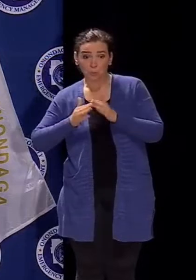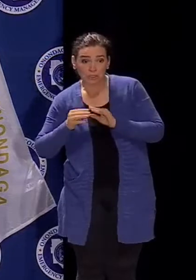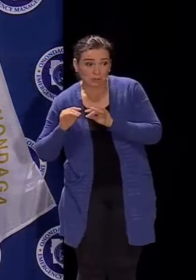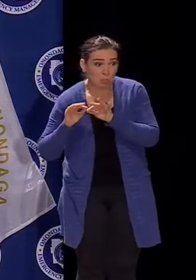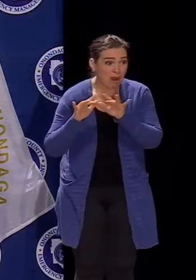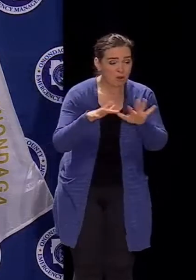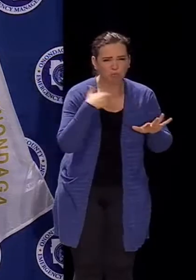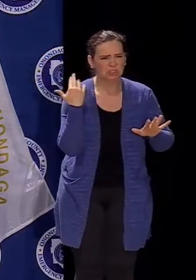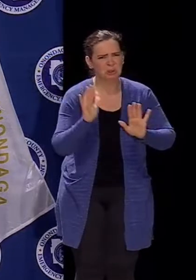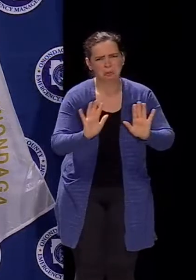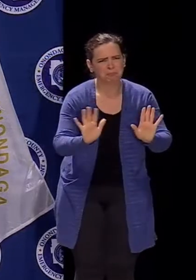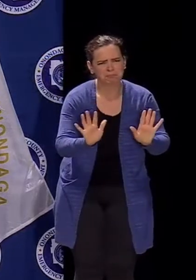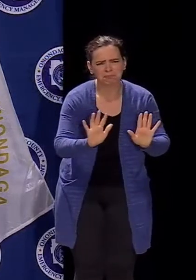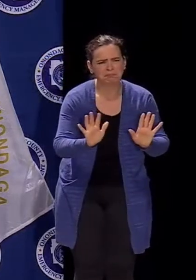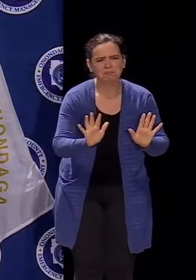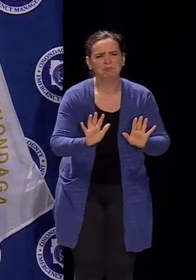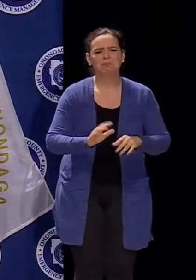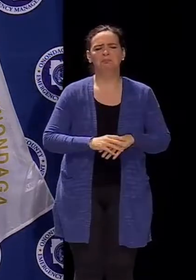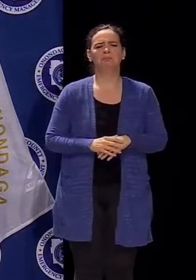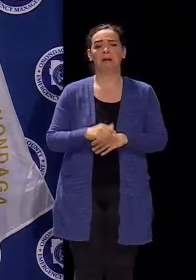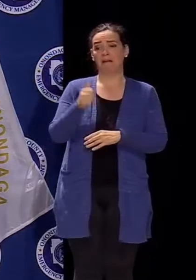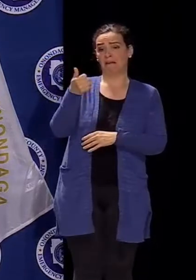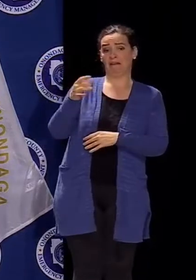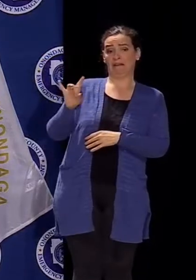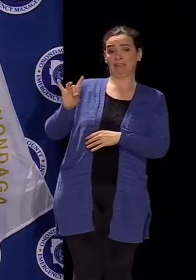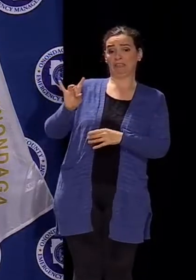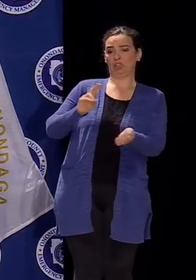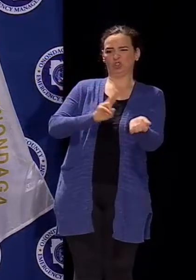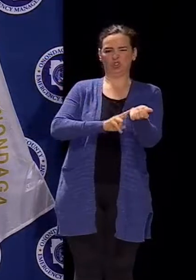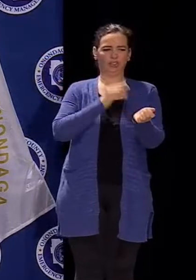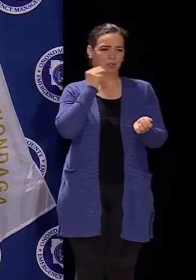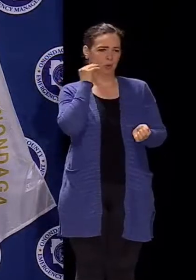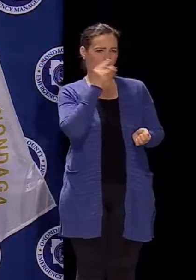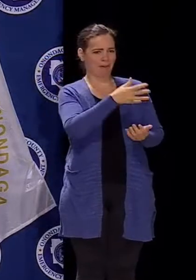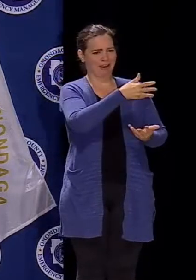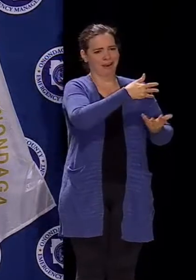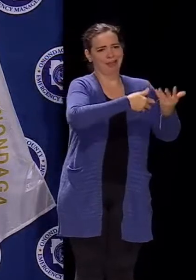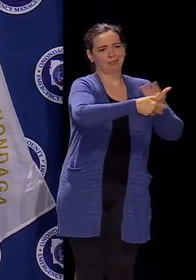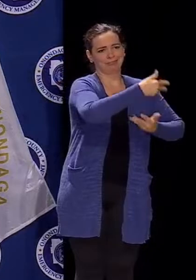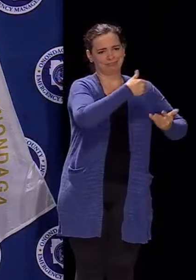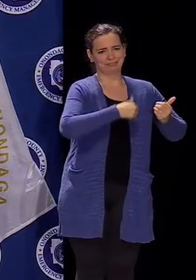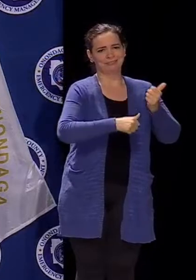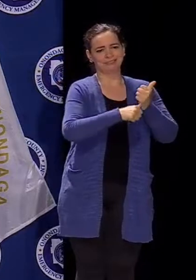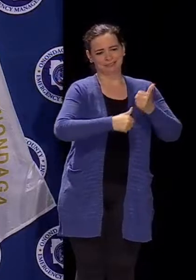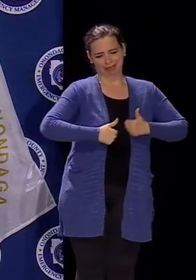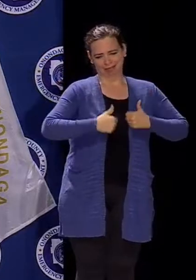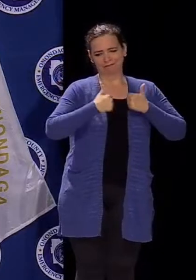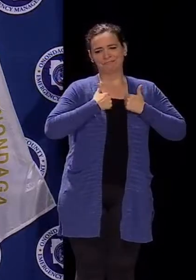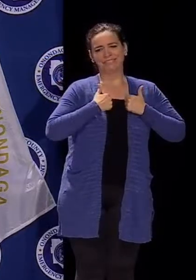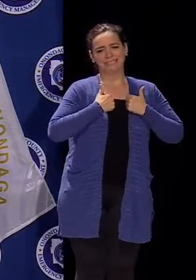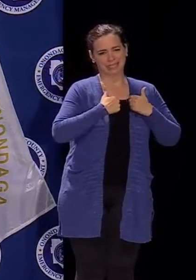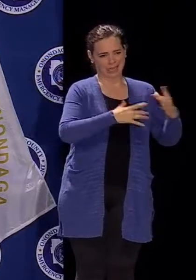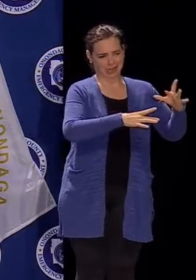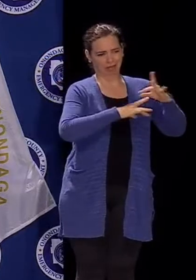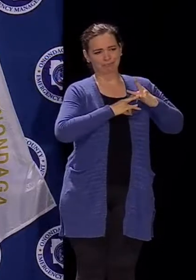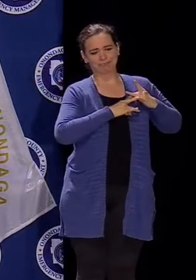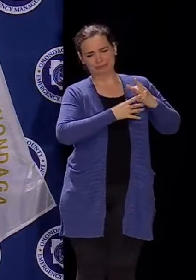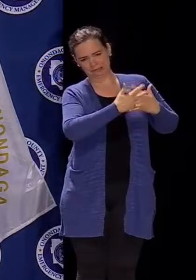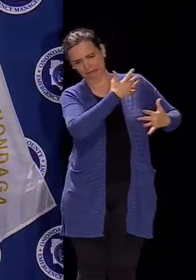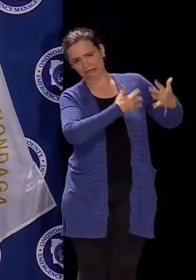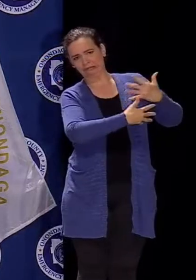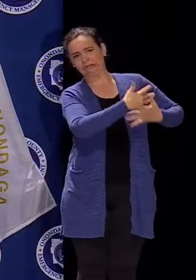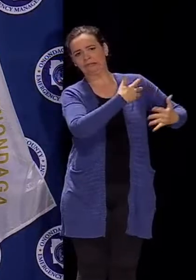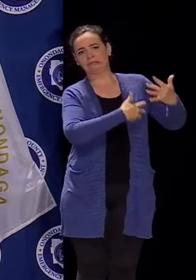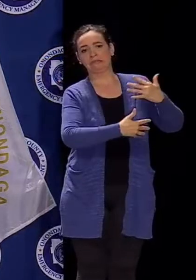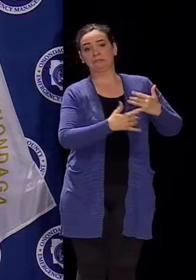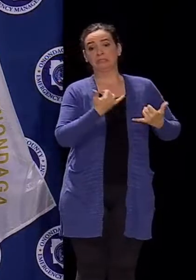minimal. 18 of our new cases are affiliated with senior living facilities and nursing homes, up a little bit from where we've been, but still lower